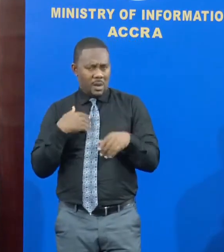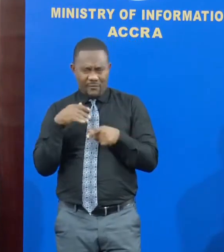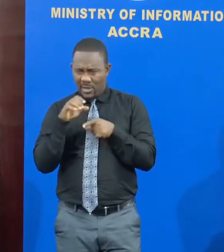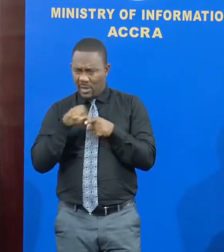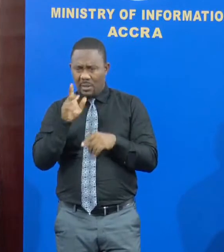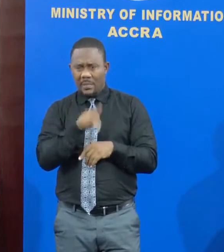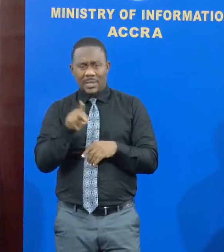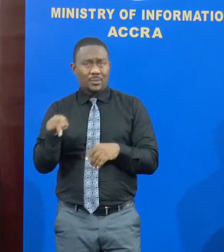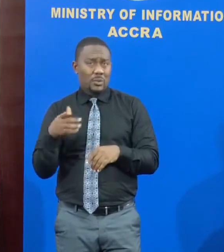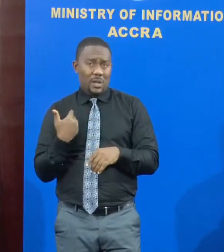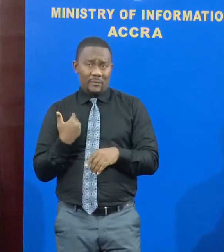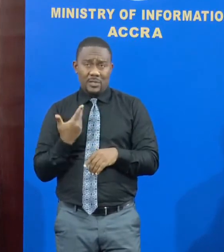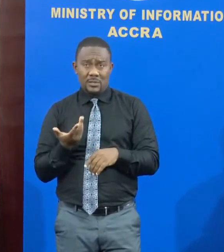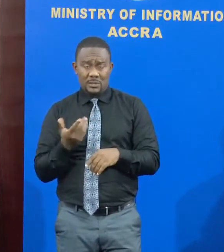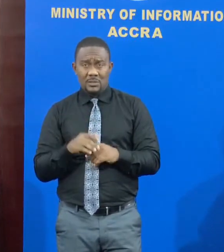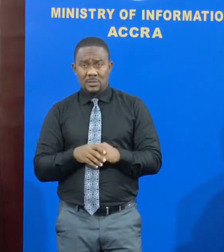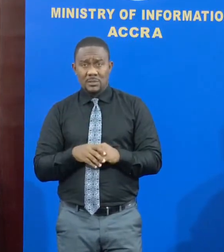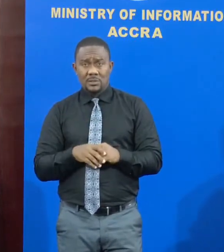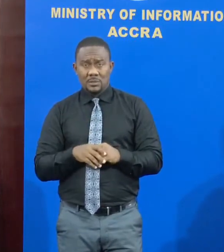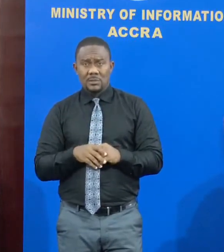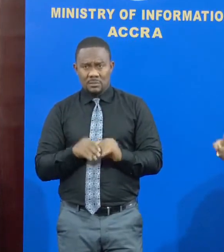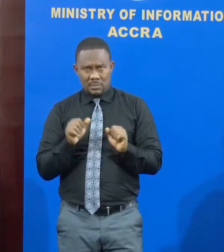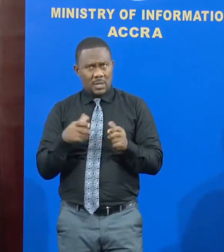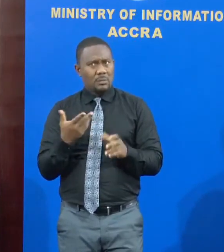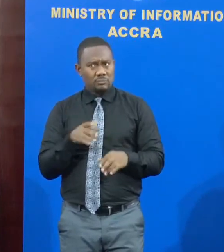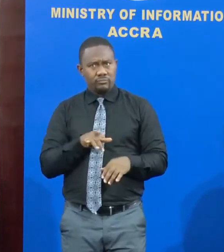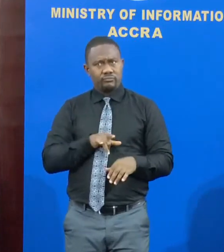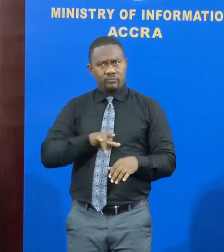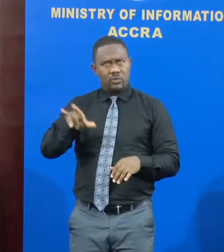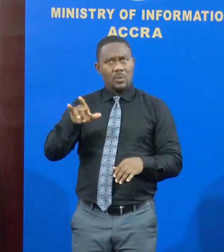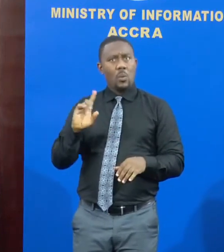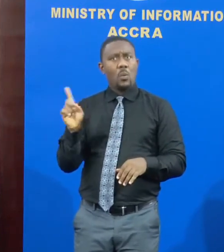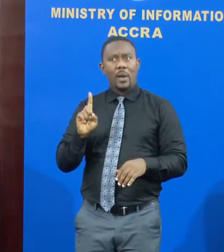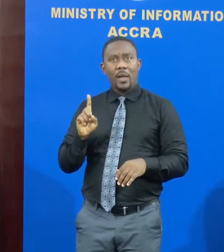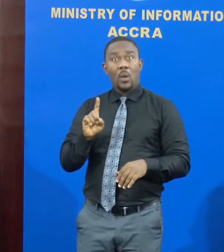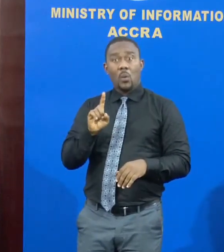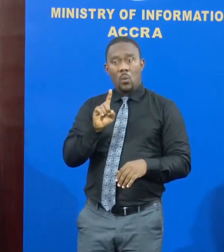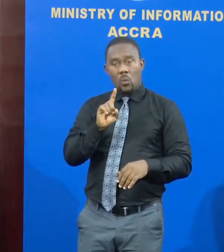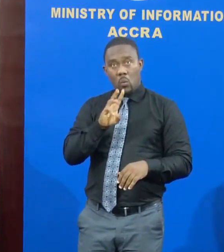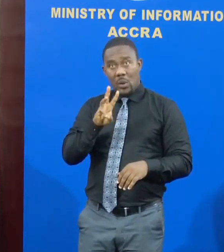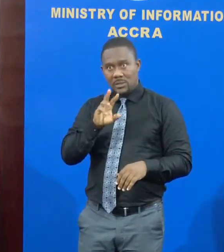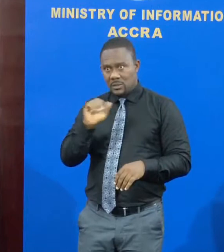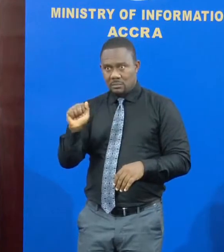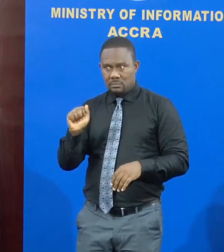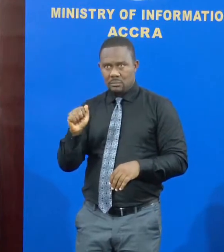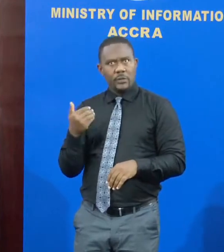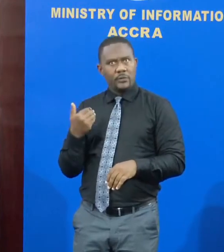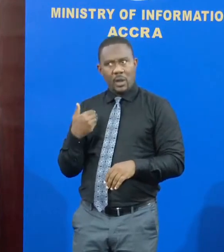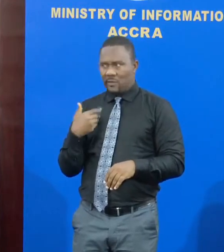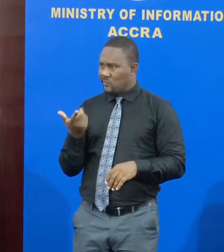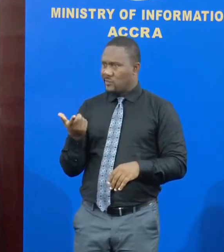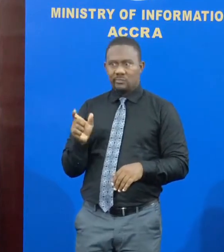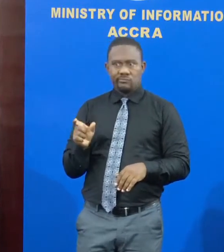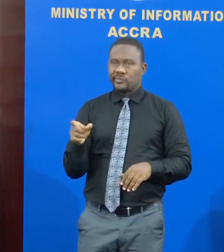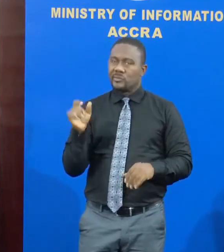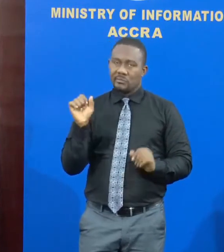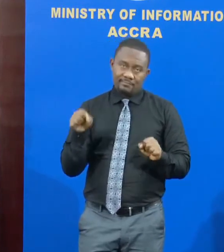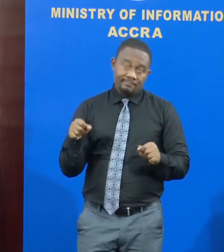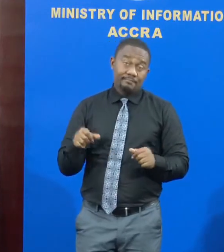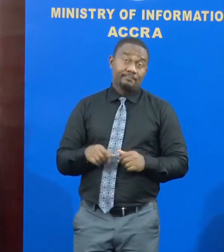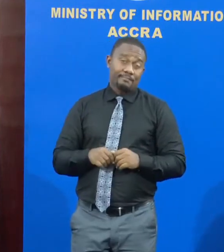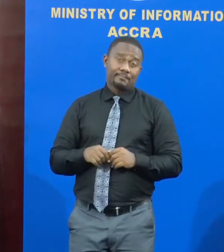it, which is usable for travel within the West African sub-region, wherever there is an electronic gate. And